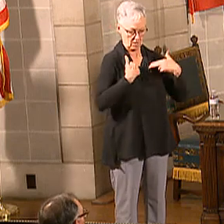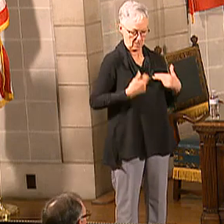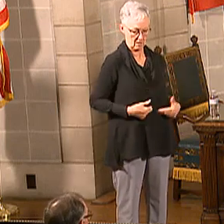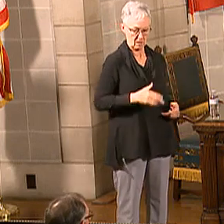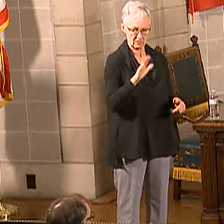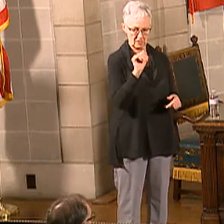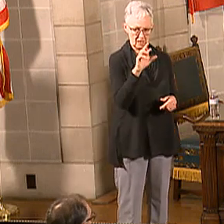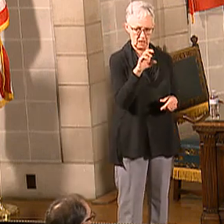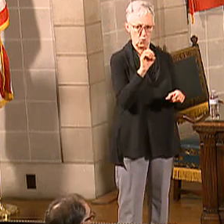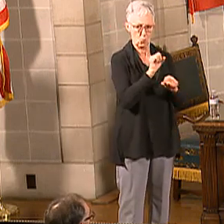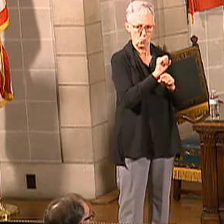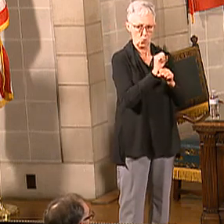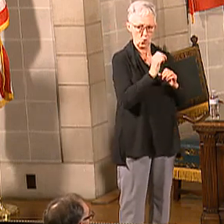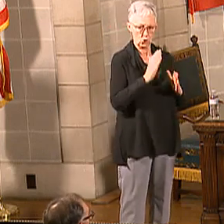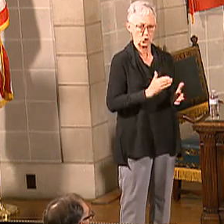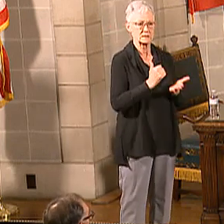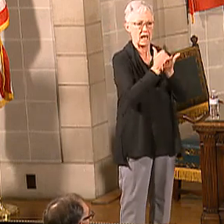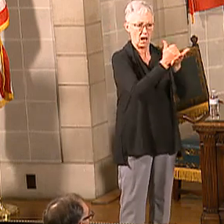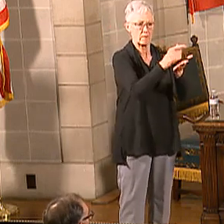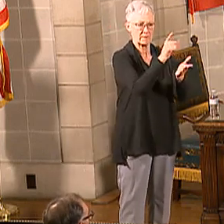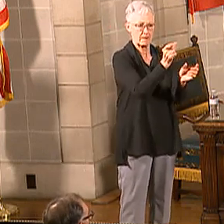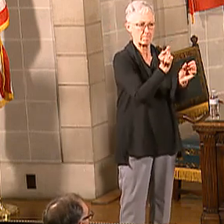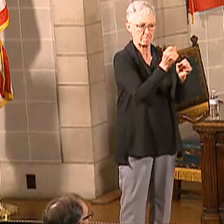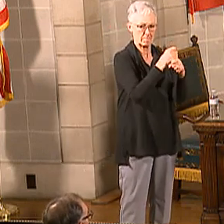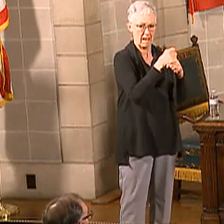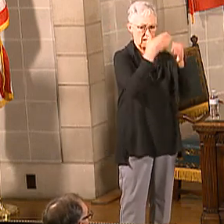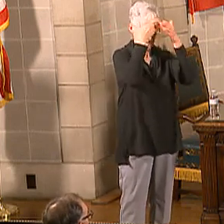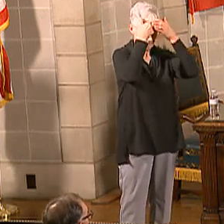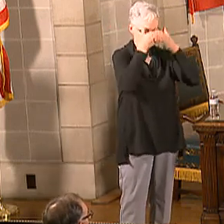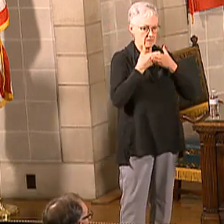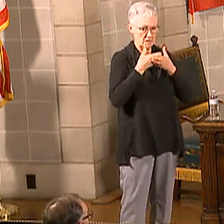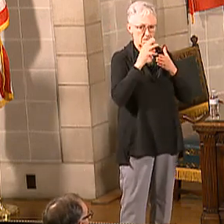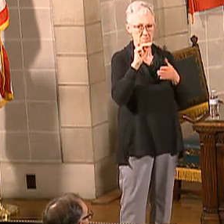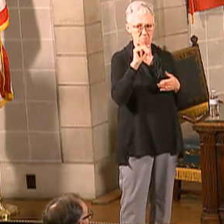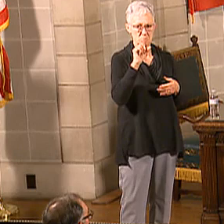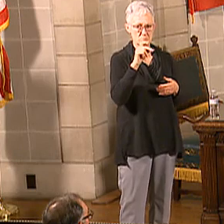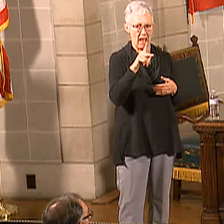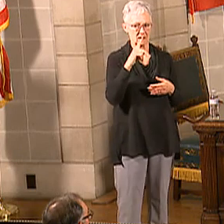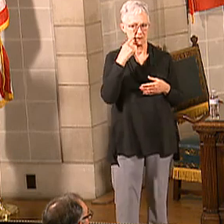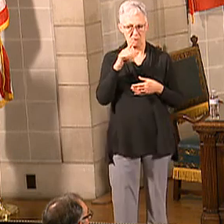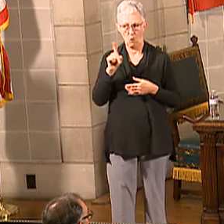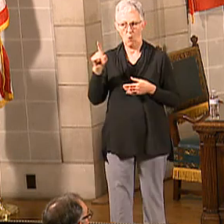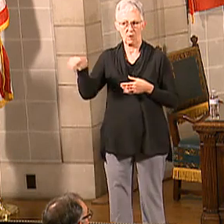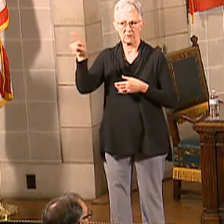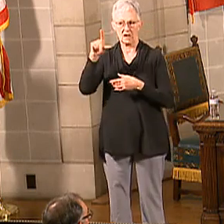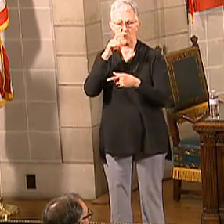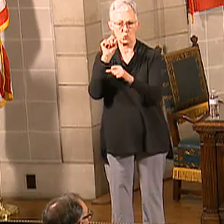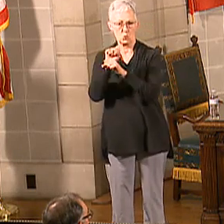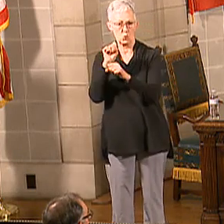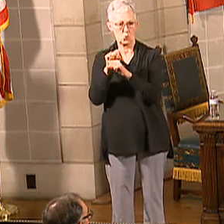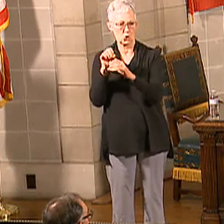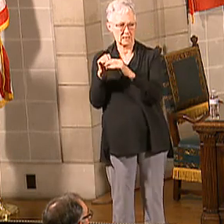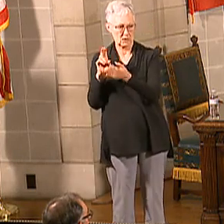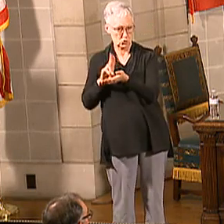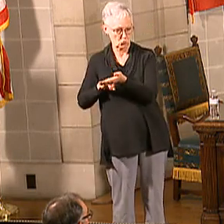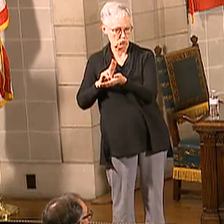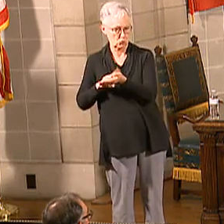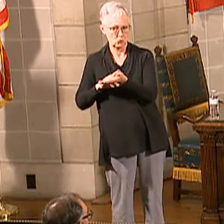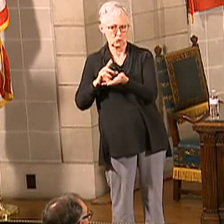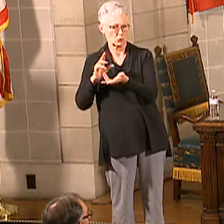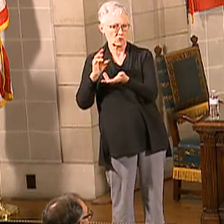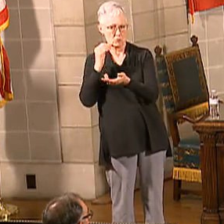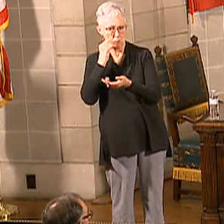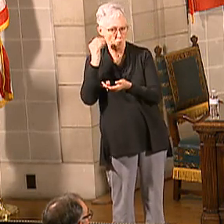of folks. Also want to mention that we have a call, or I'll be on a television show tonight with Commissioner John